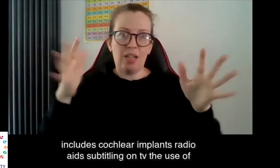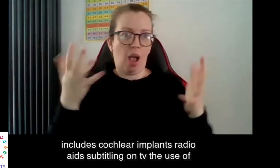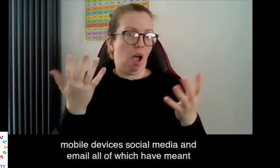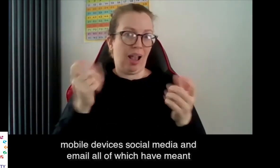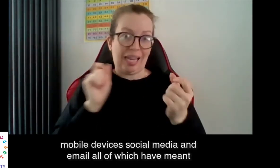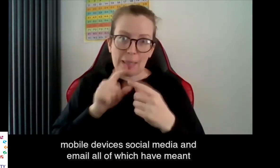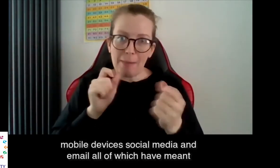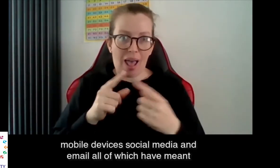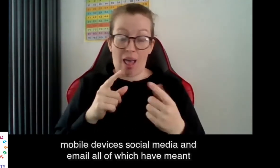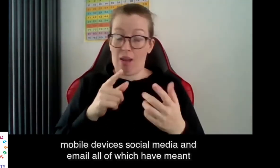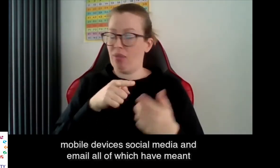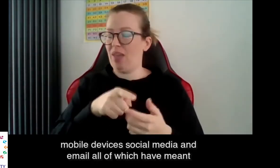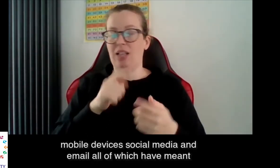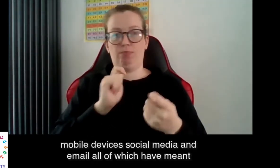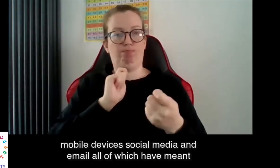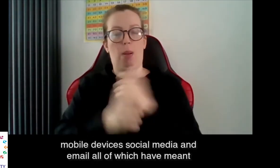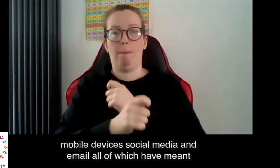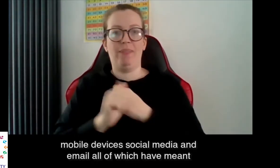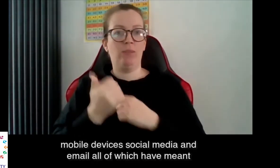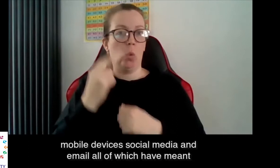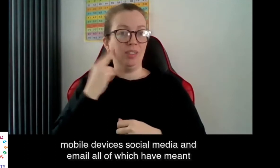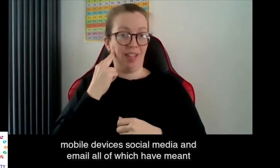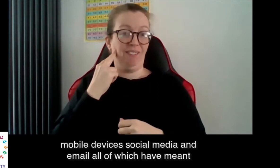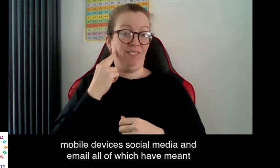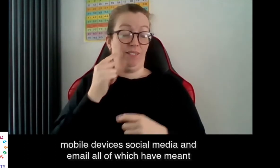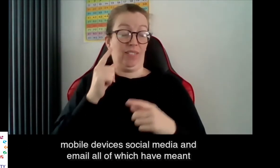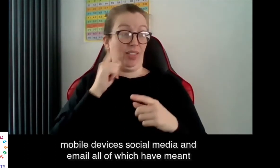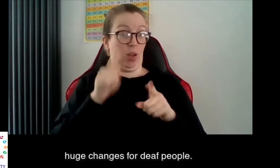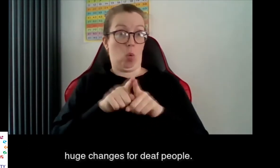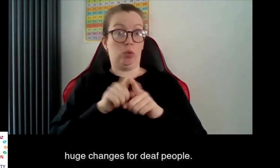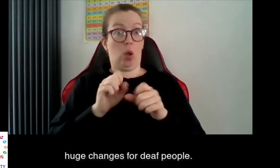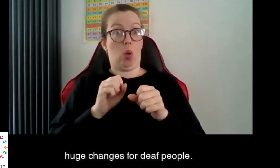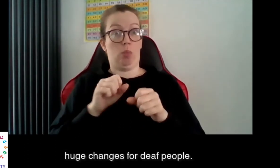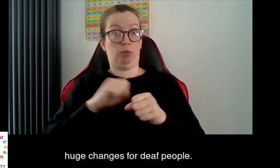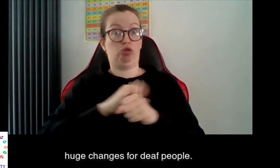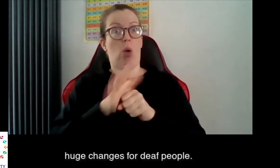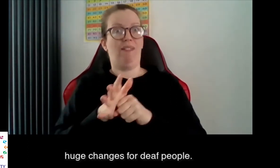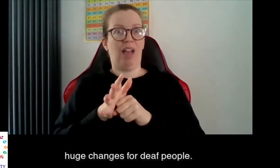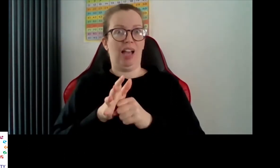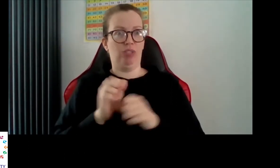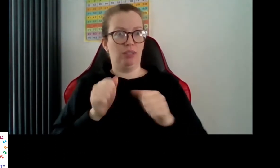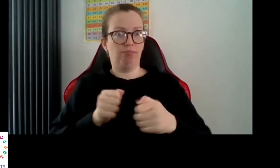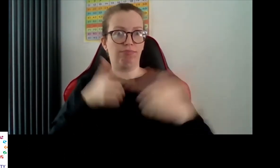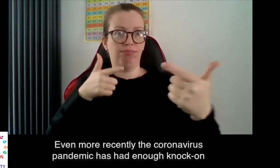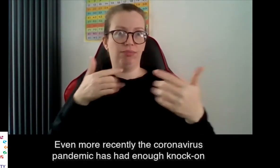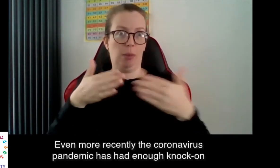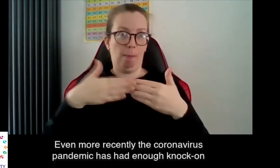mobile devices, social media and email, all of which have meant huge changes for deaf people. Even more recently,